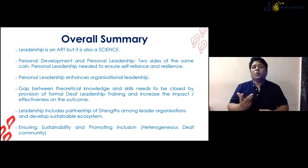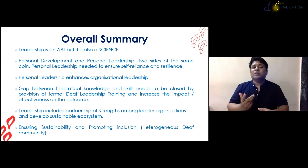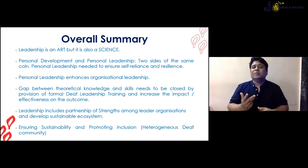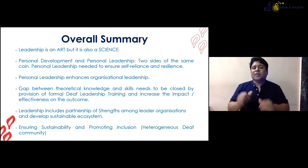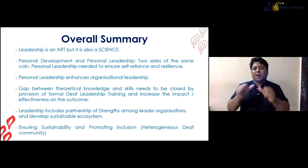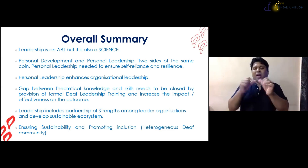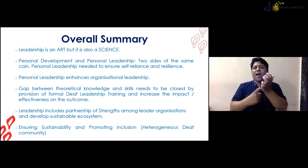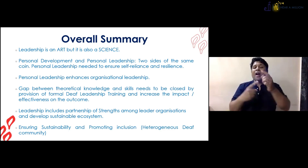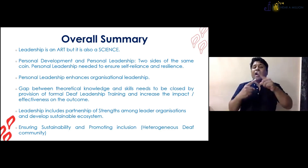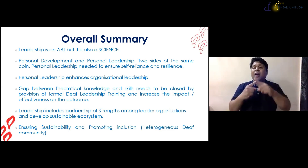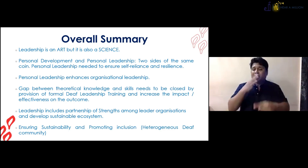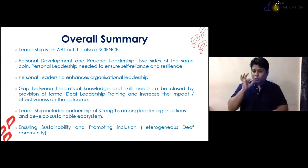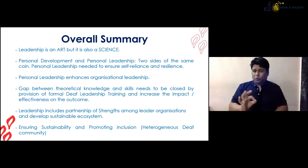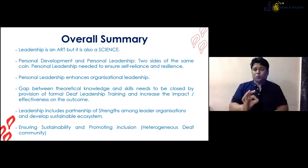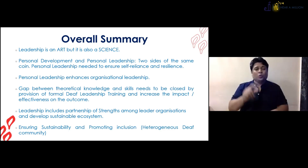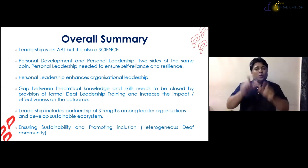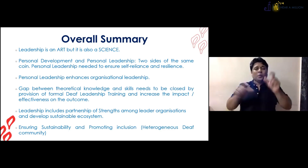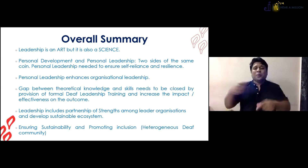leadership is an art.